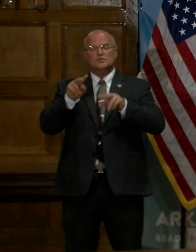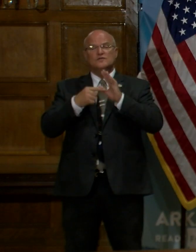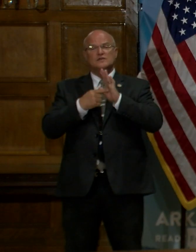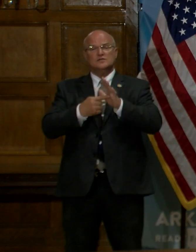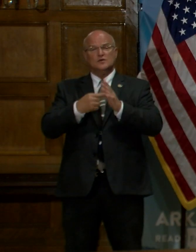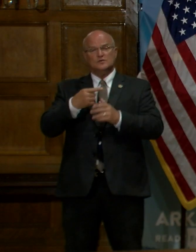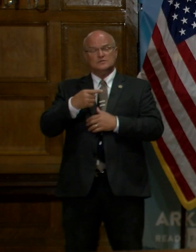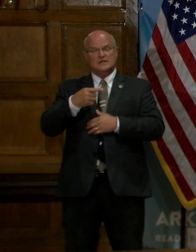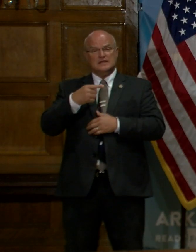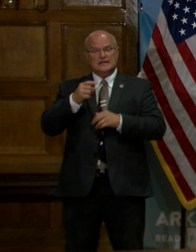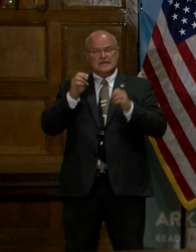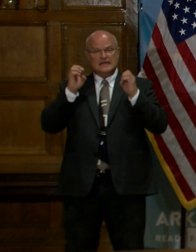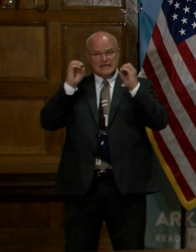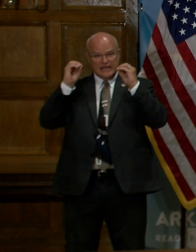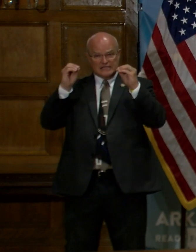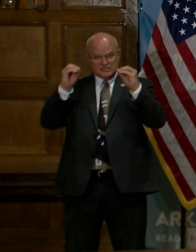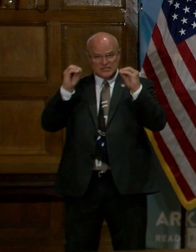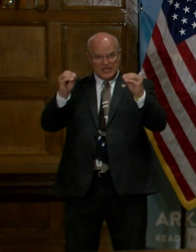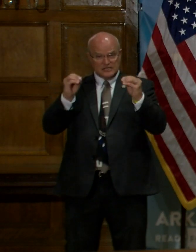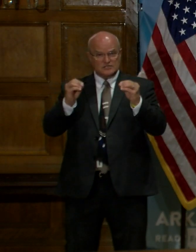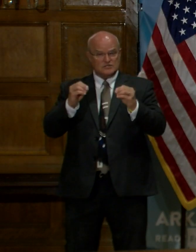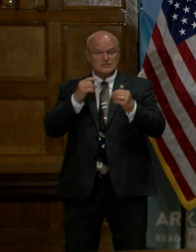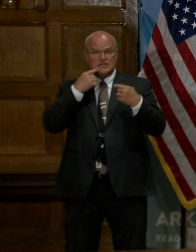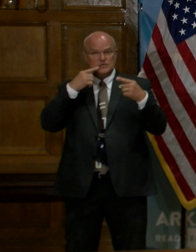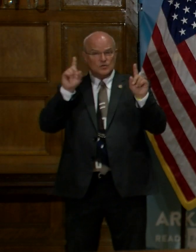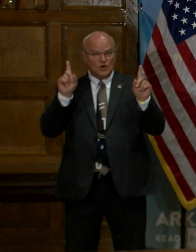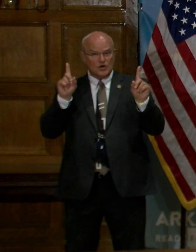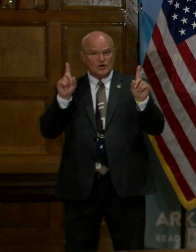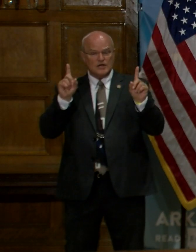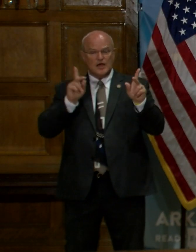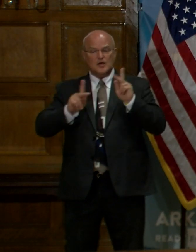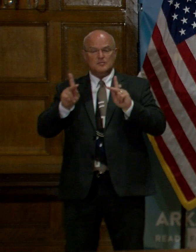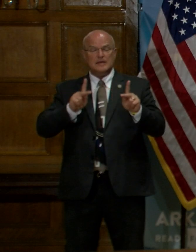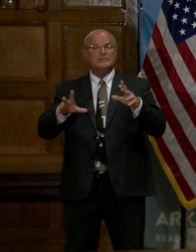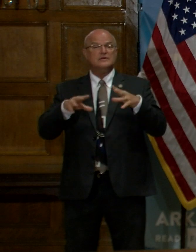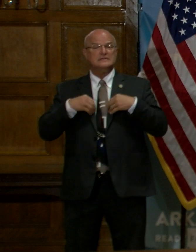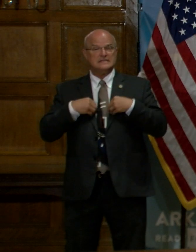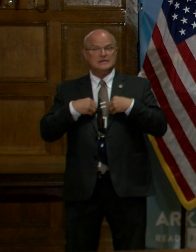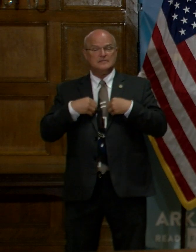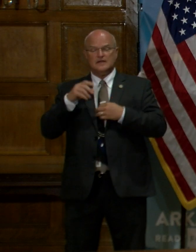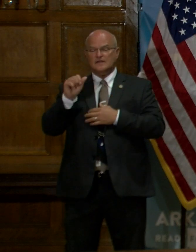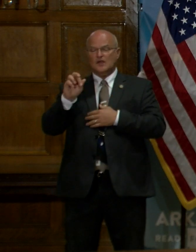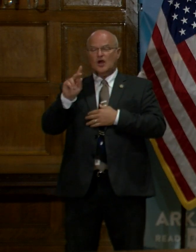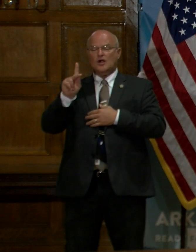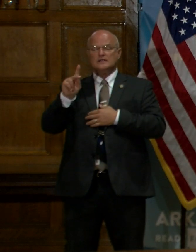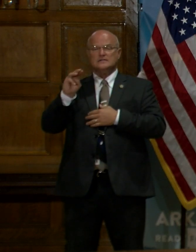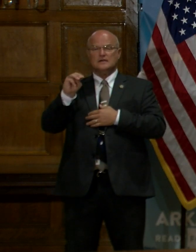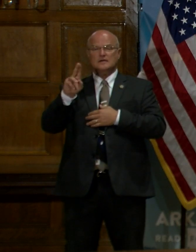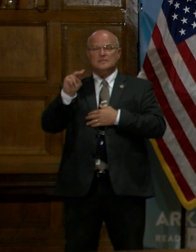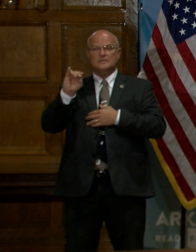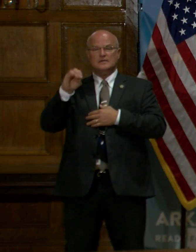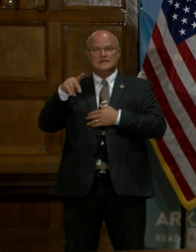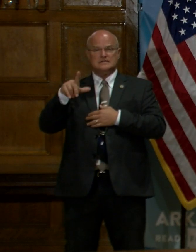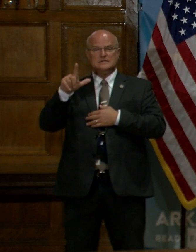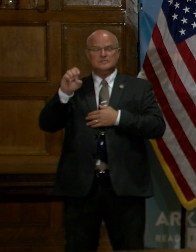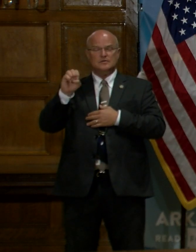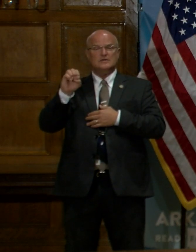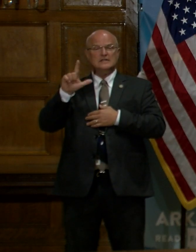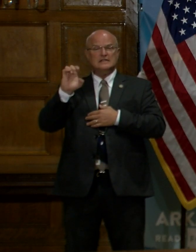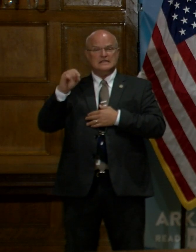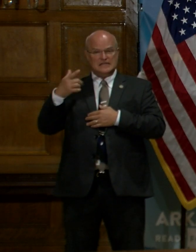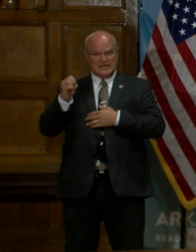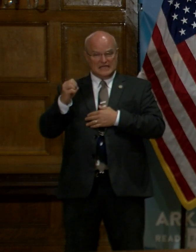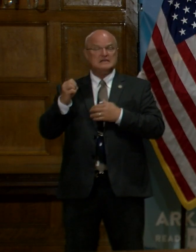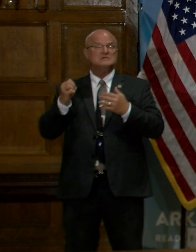shows that public education has worked, that there's public acceptance, and the Arkansas Municipal League has helped us with a model ordinance for cities